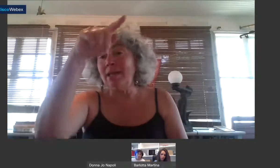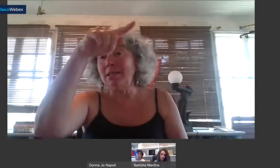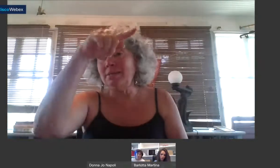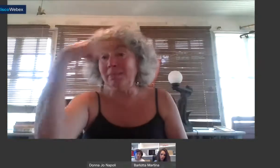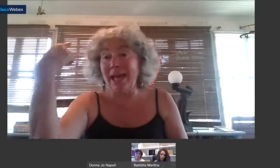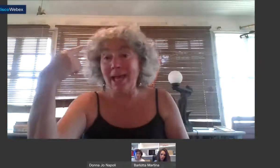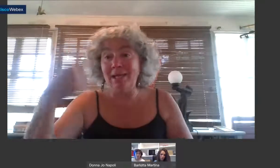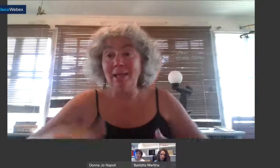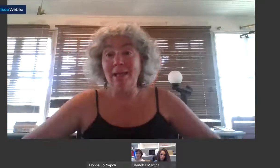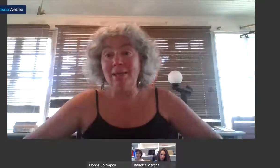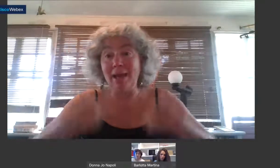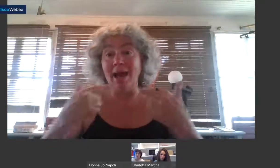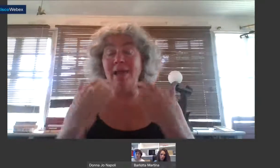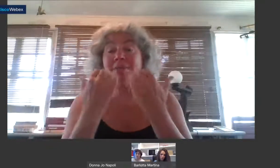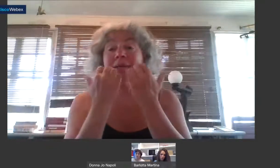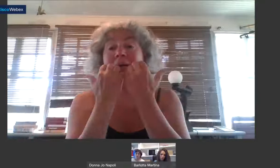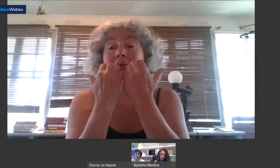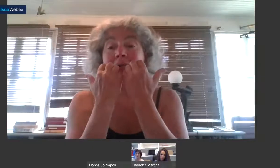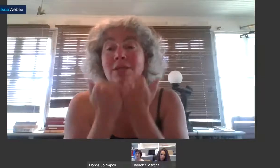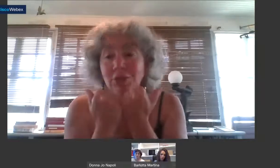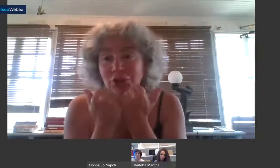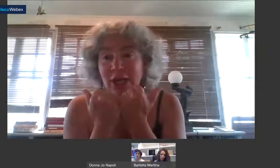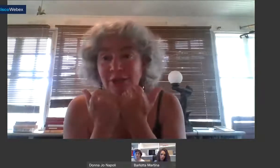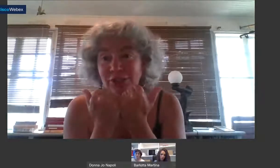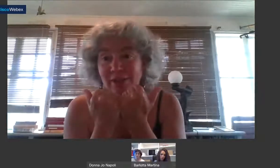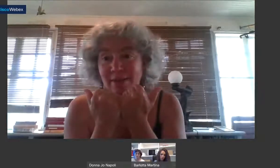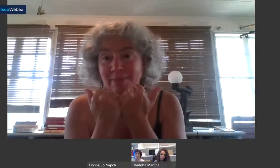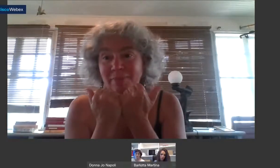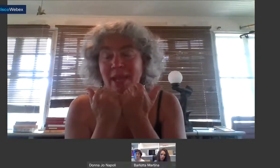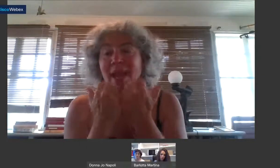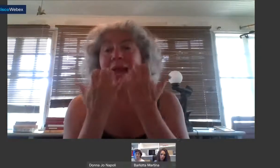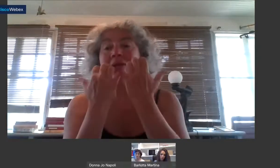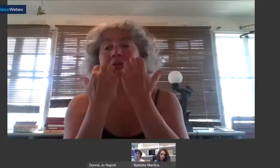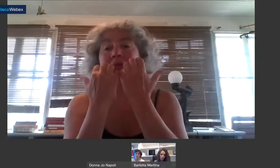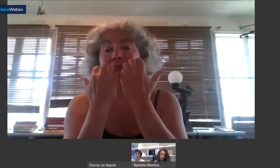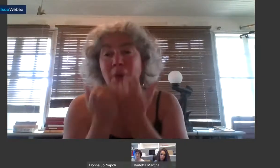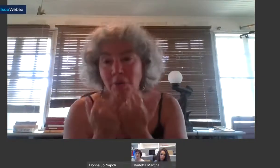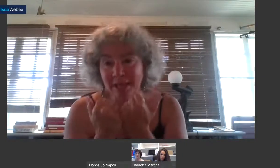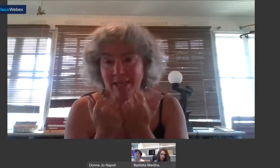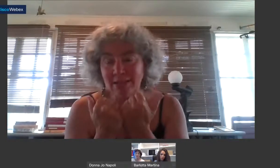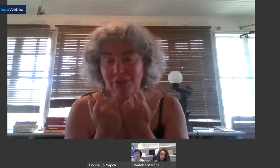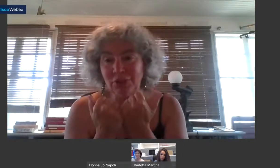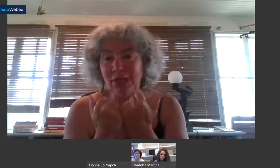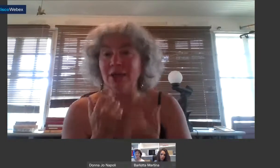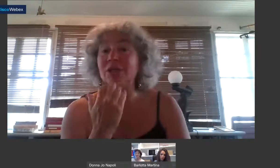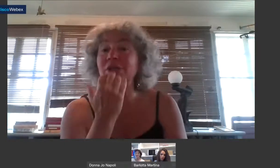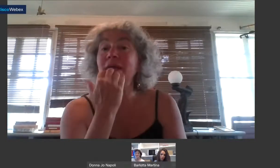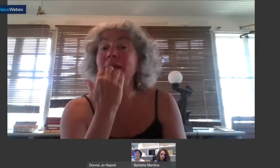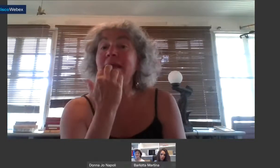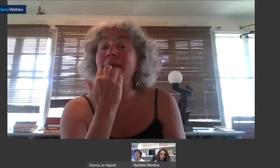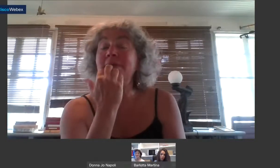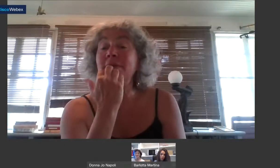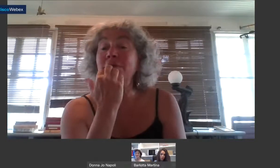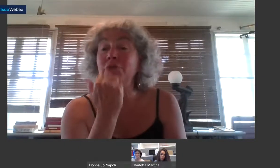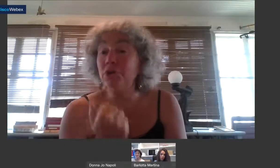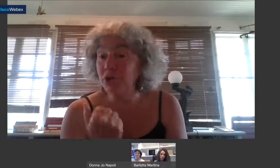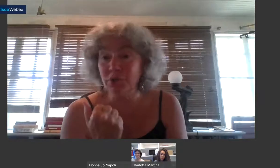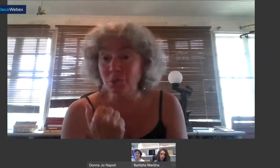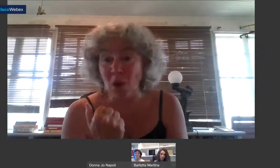is Black lives, you cherish them. And you use both hands for cherish, even though you could use one